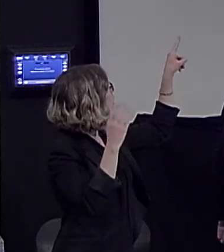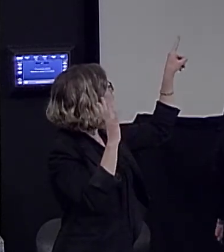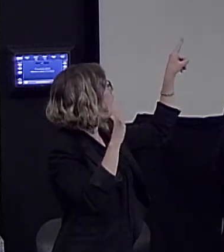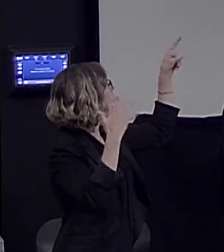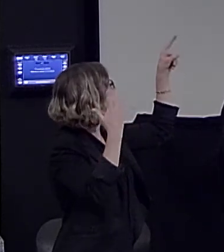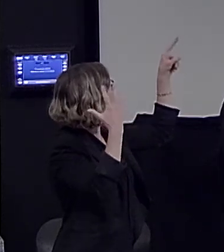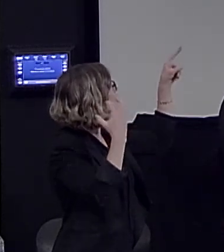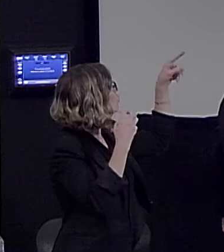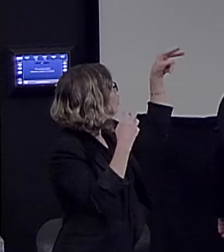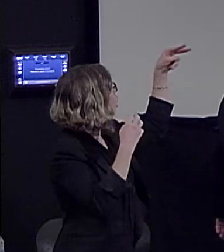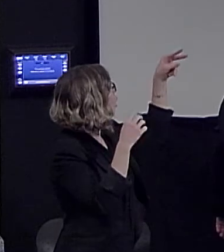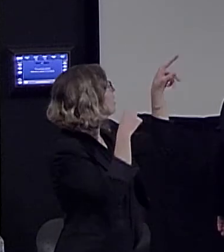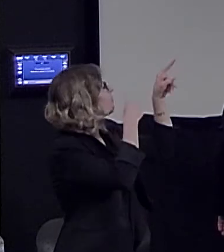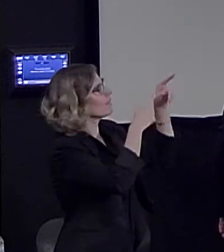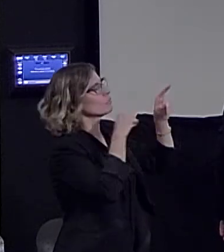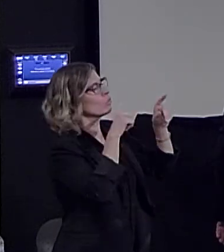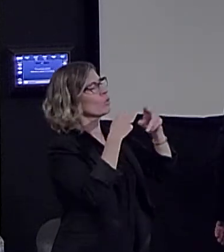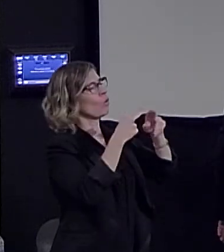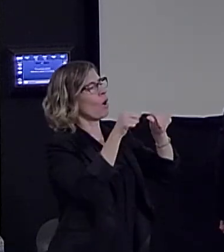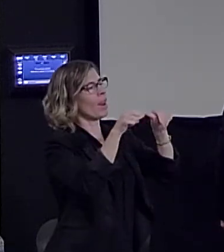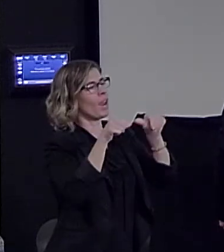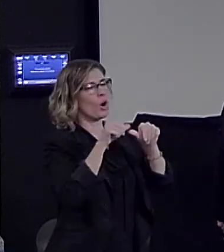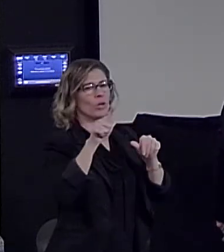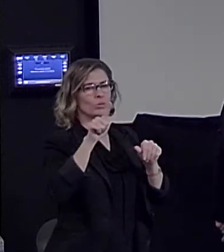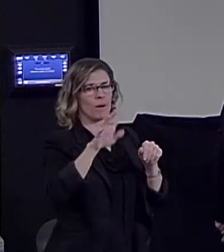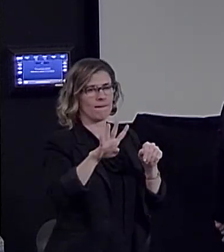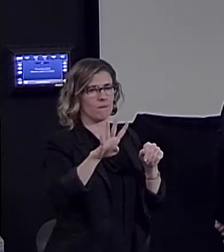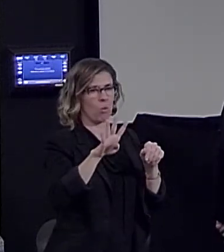which is area 24, the caudal part,